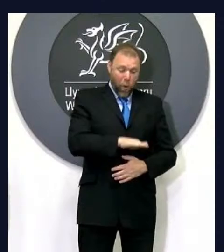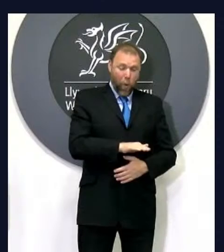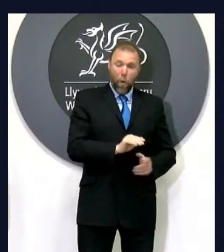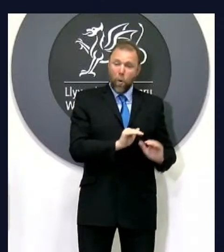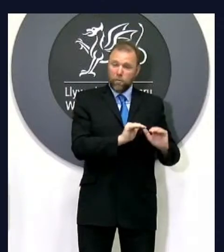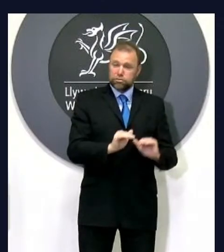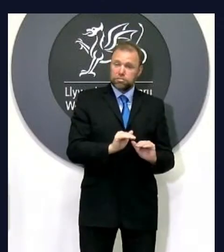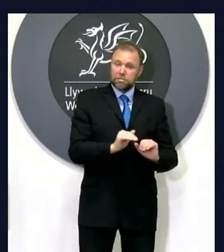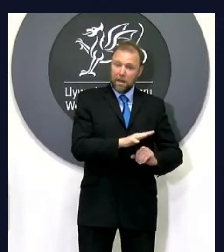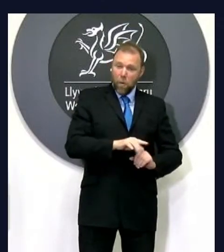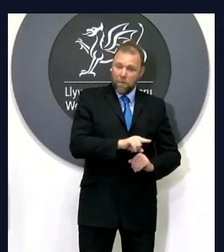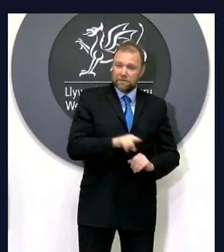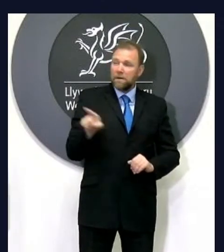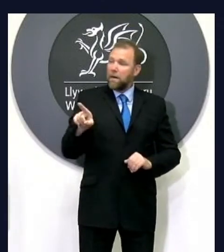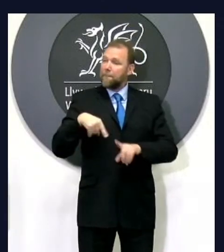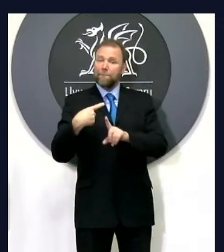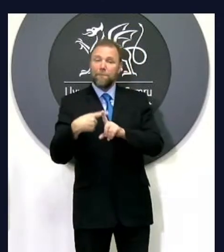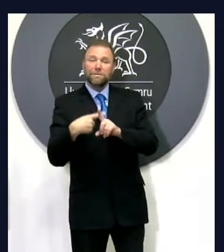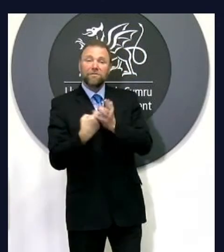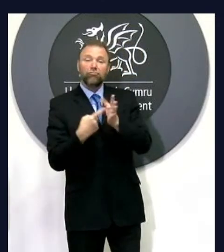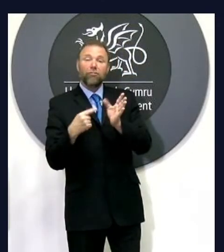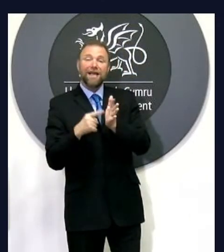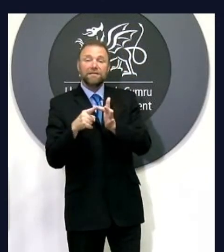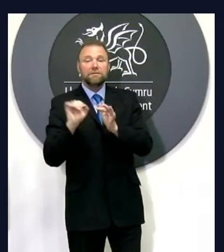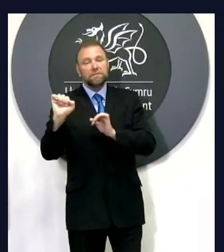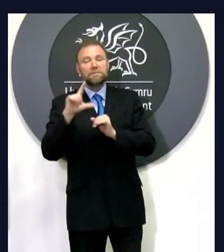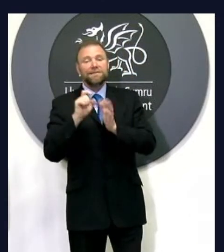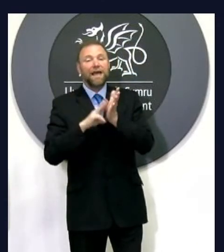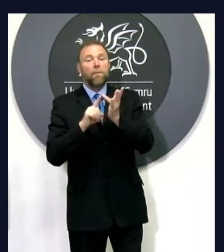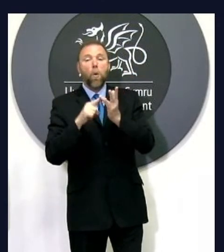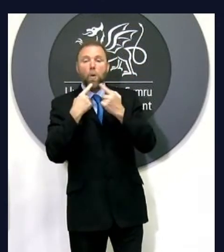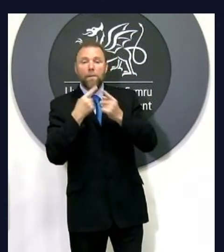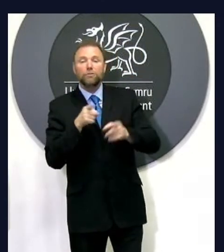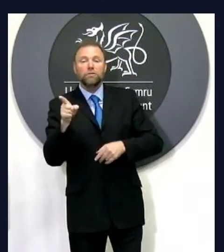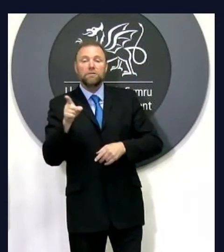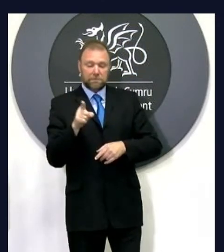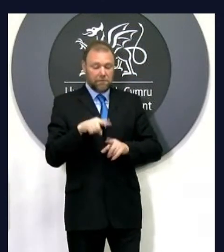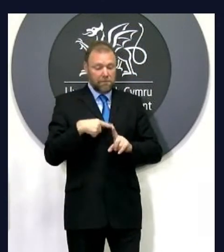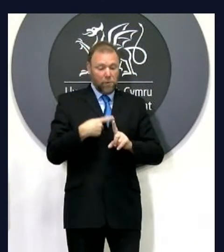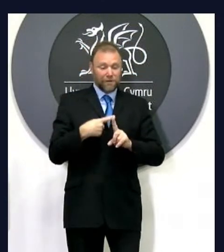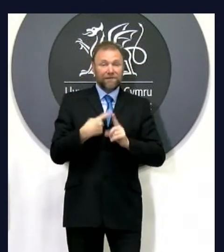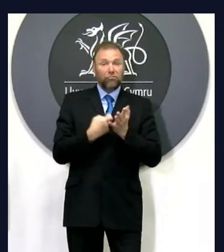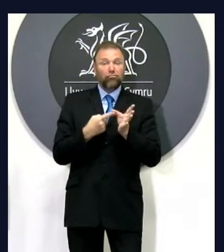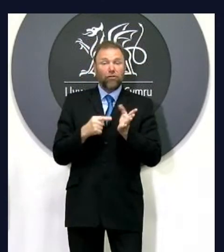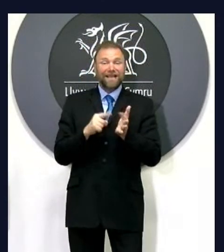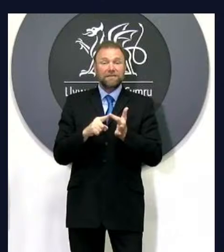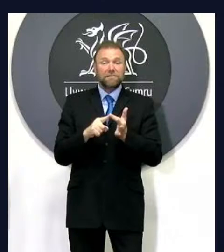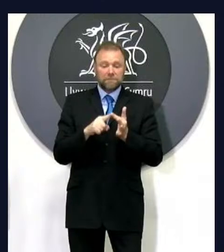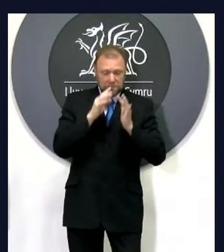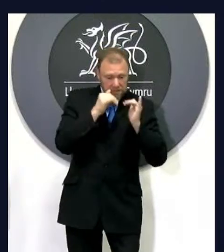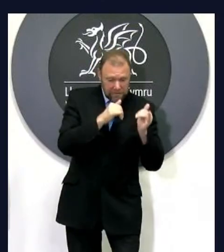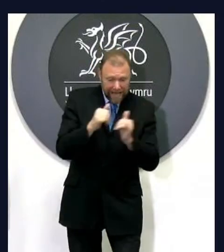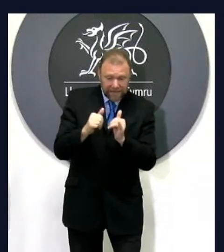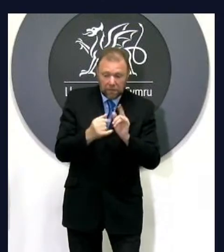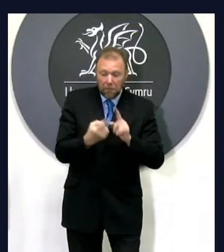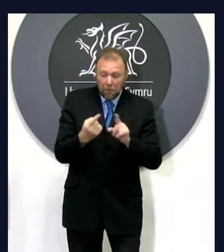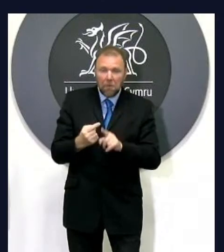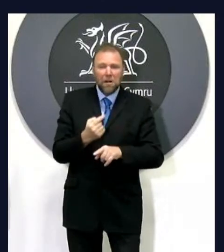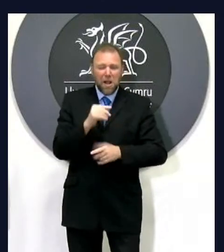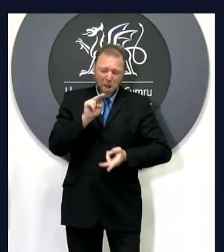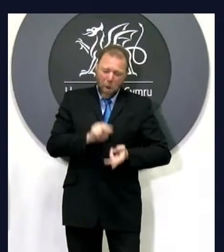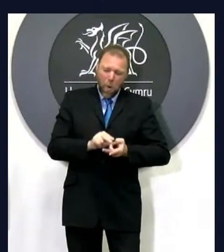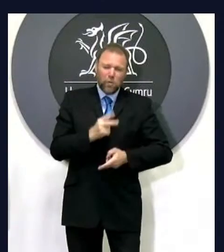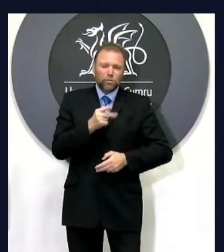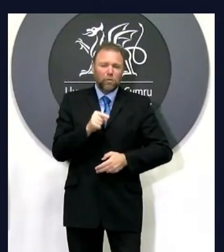Medical Officer said, is down to 2.5% today. The number of people in our hospitals with confirmed cases of coronavirus